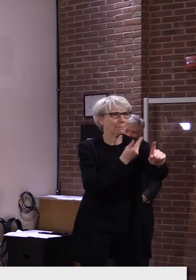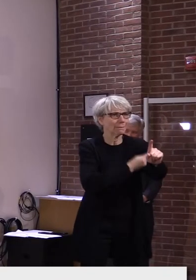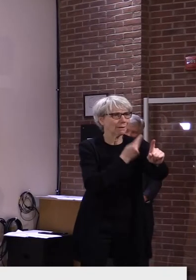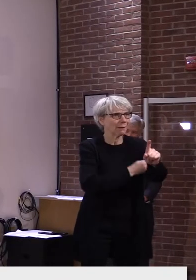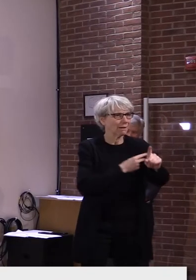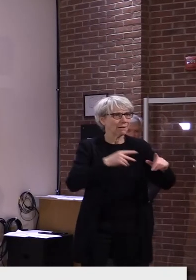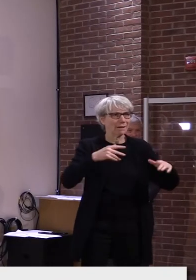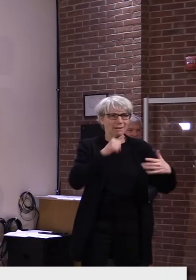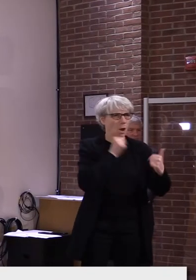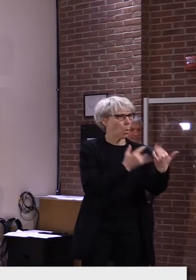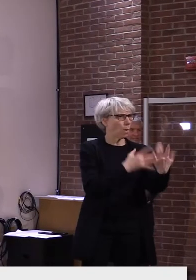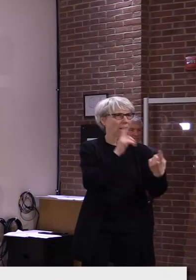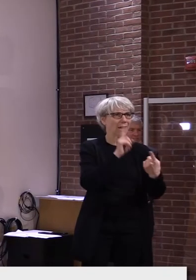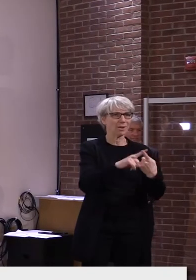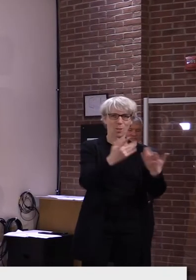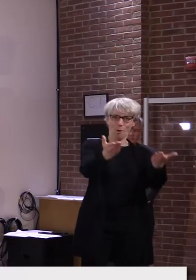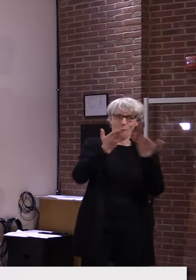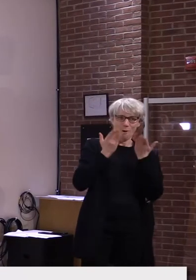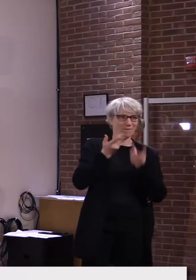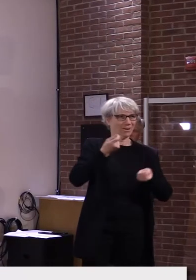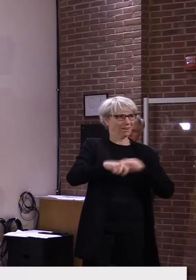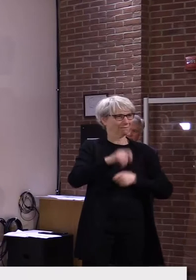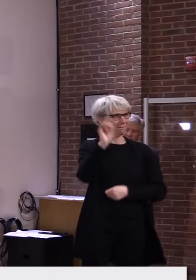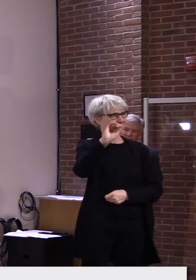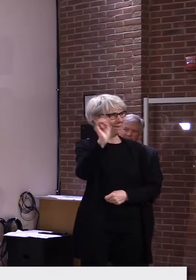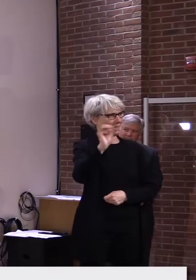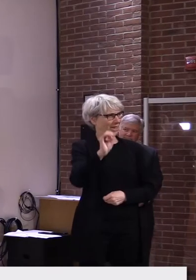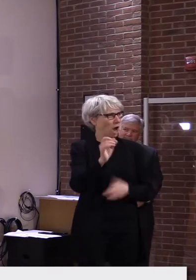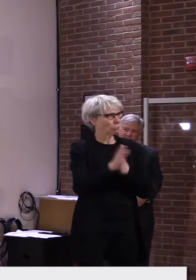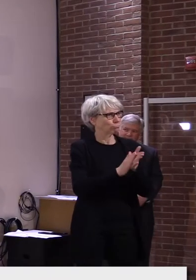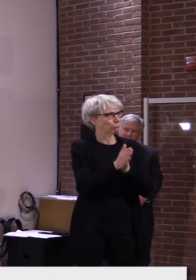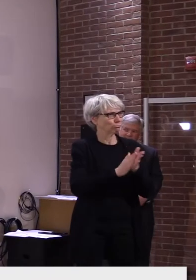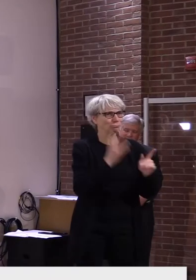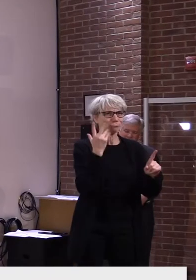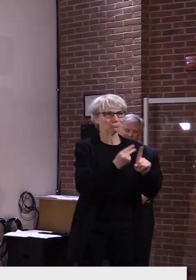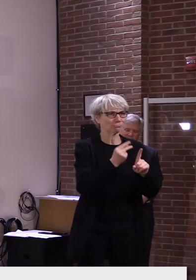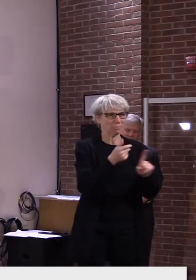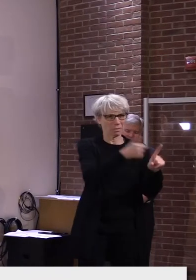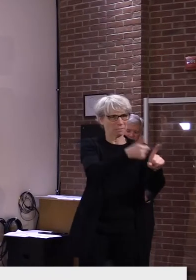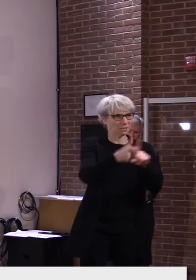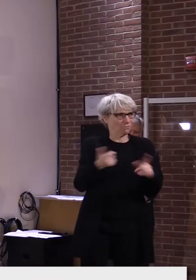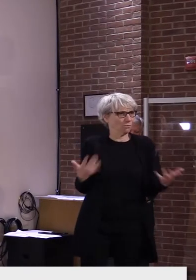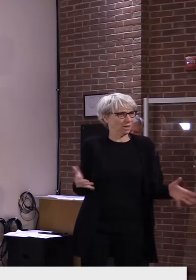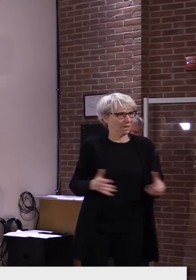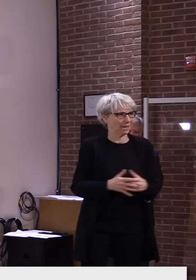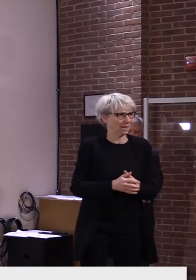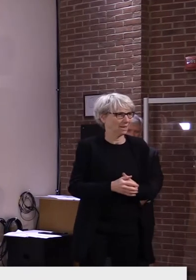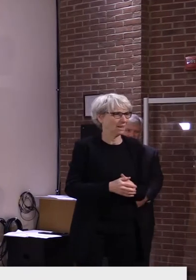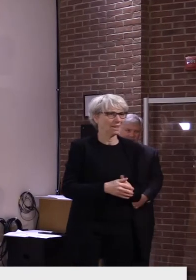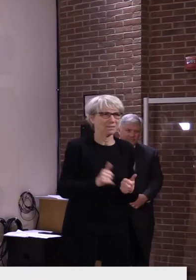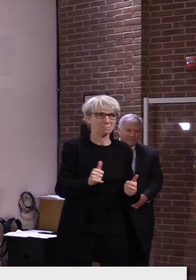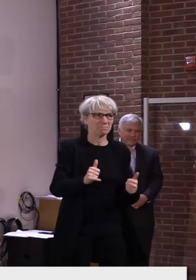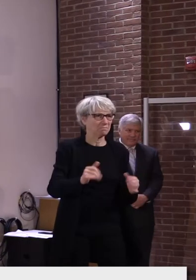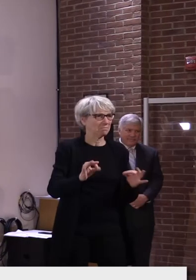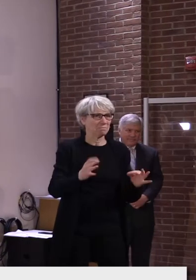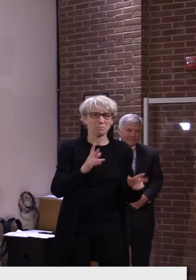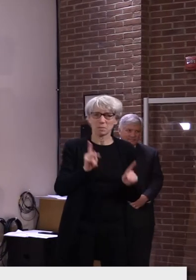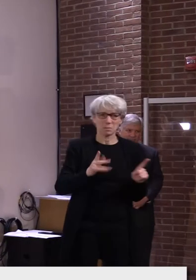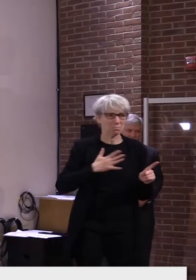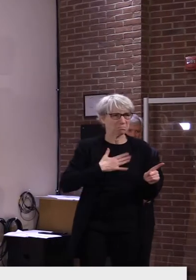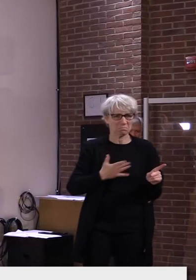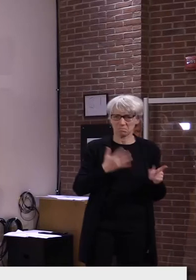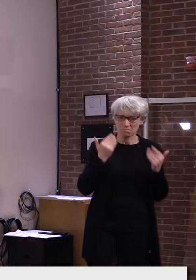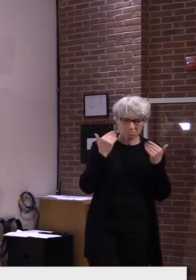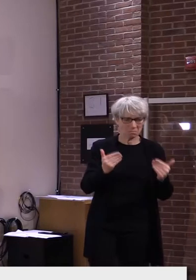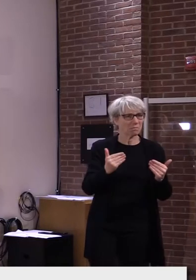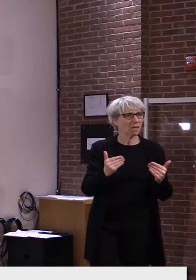before most of those incentives were in place. So I don't foresee, as a team, that we're going to be starting to try